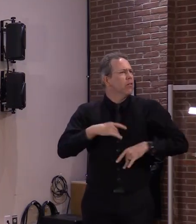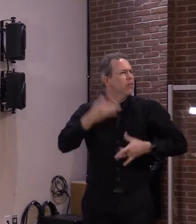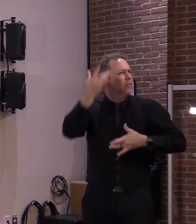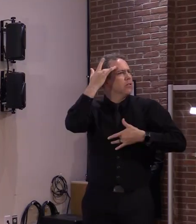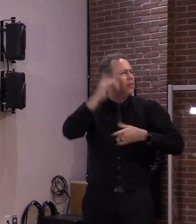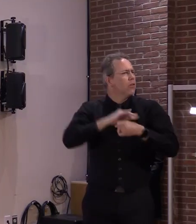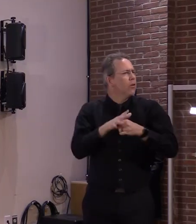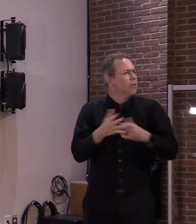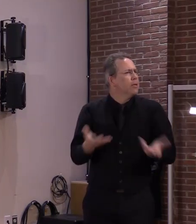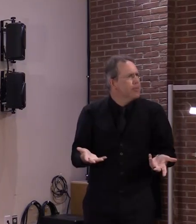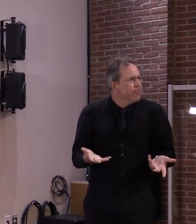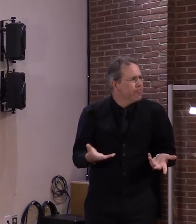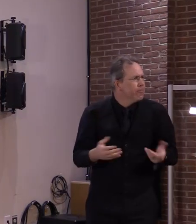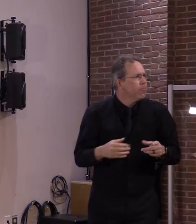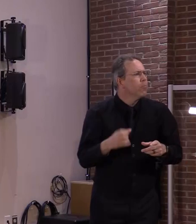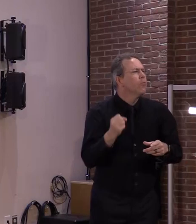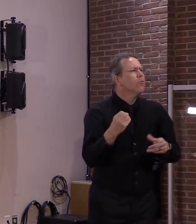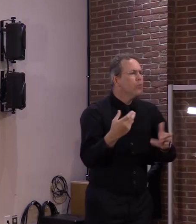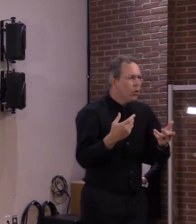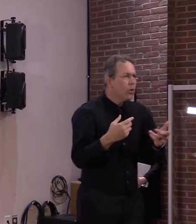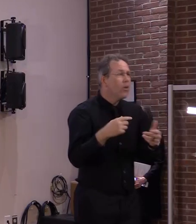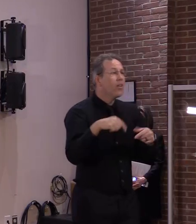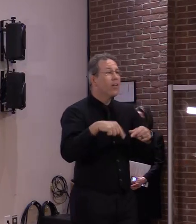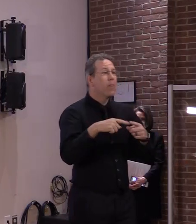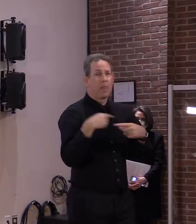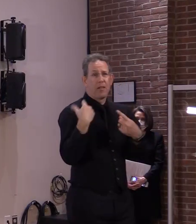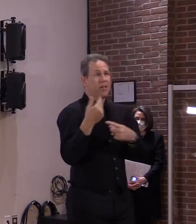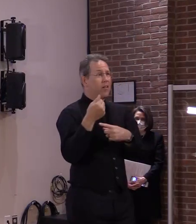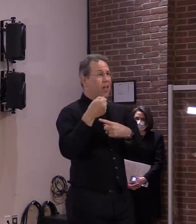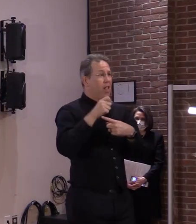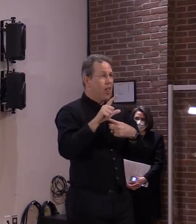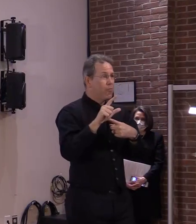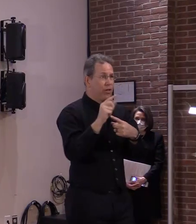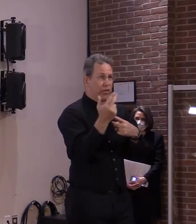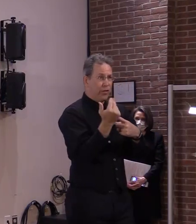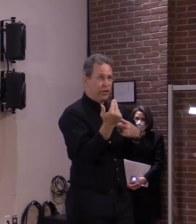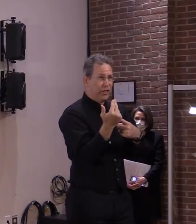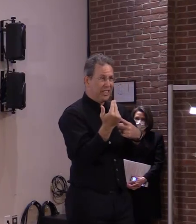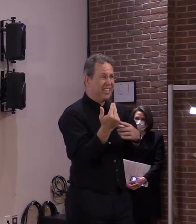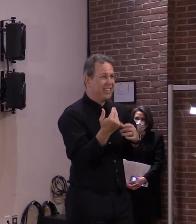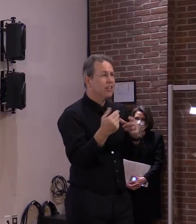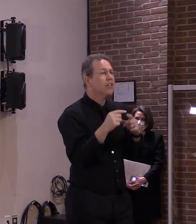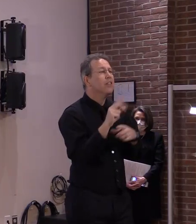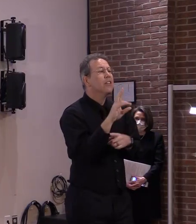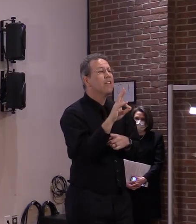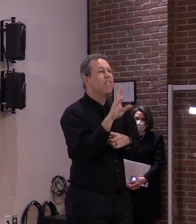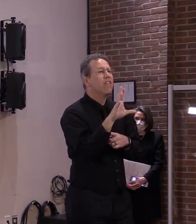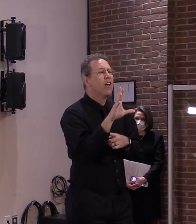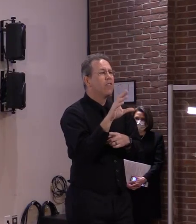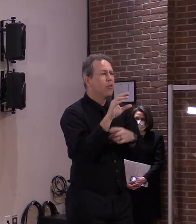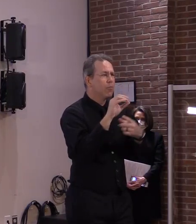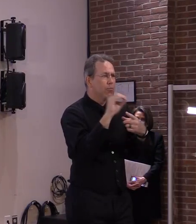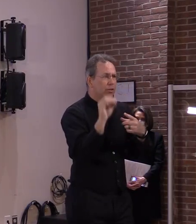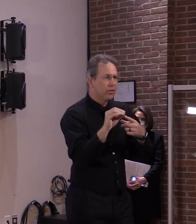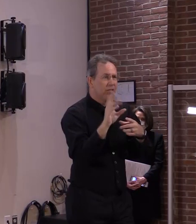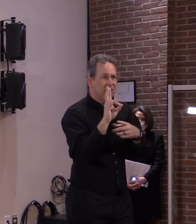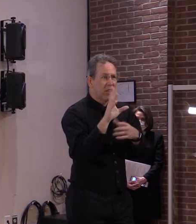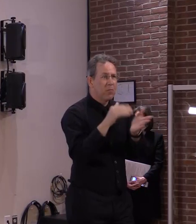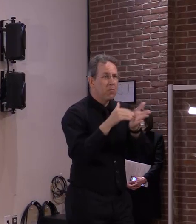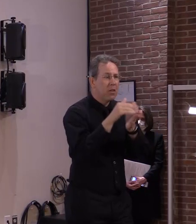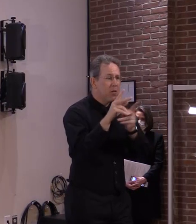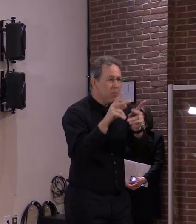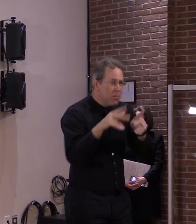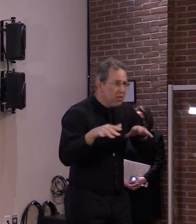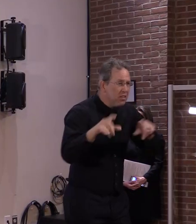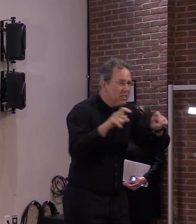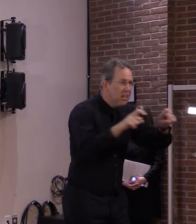fully vaccinated against COVID-19 since December 14th, 2020. During the same